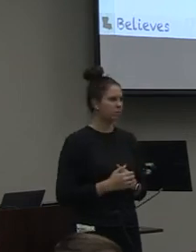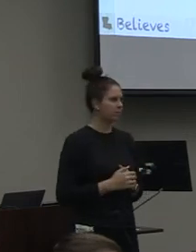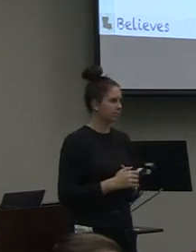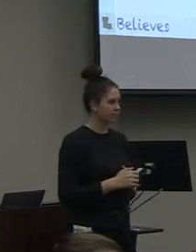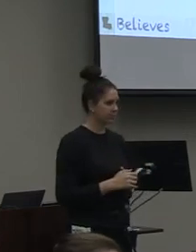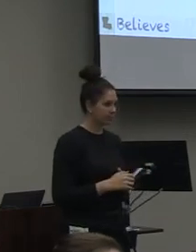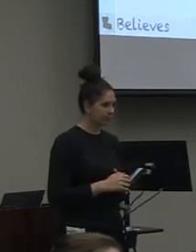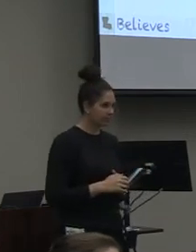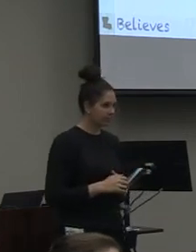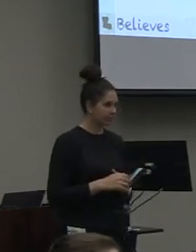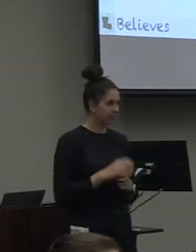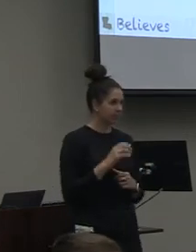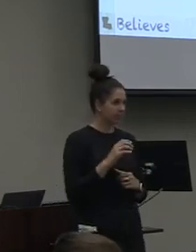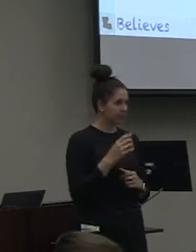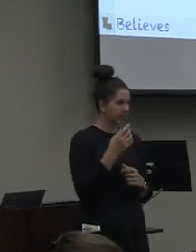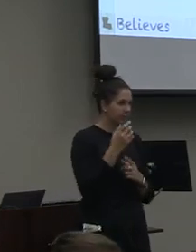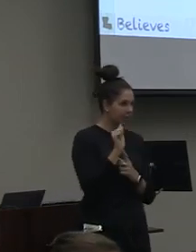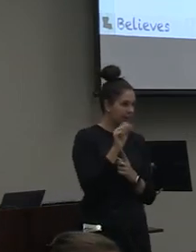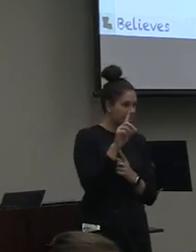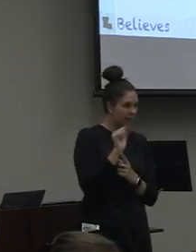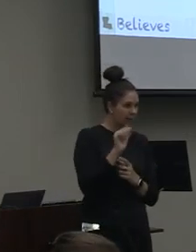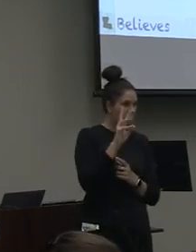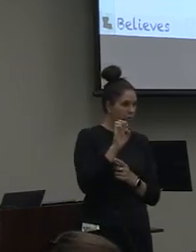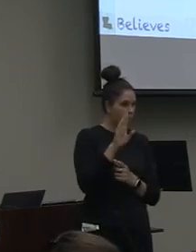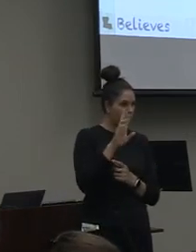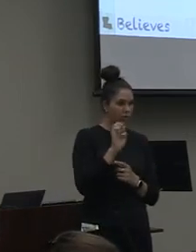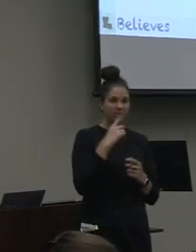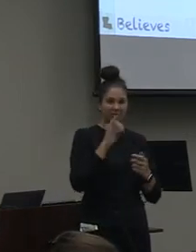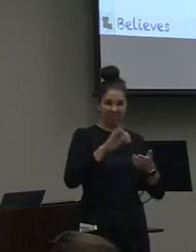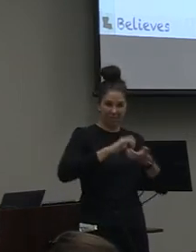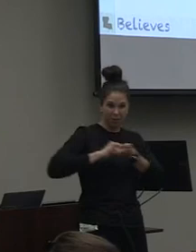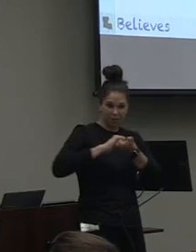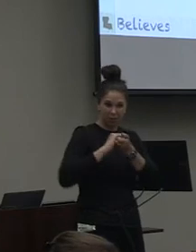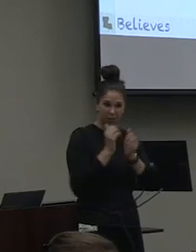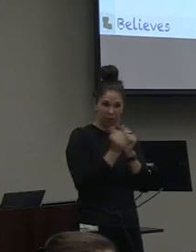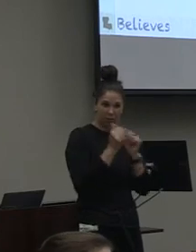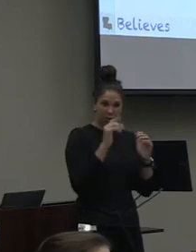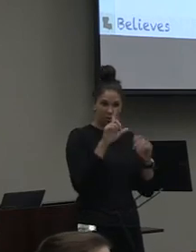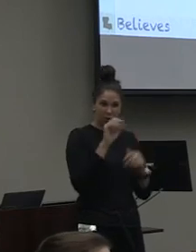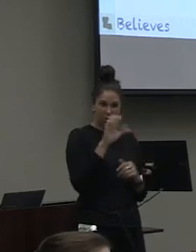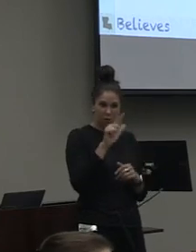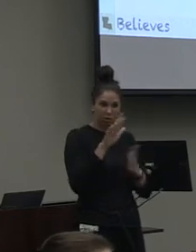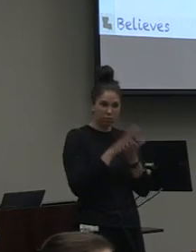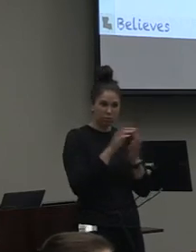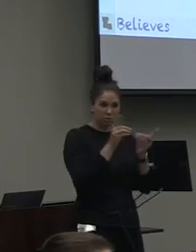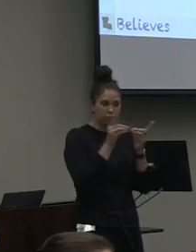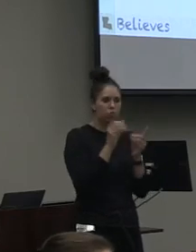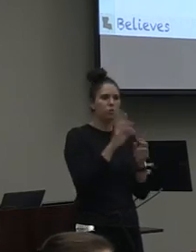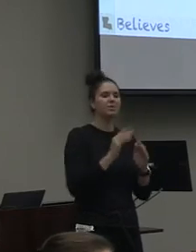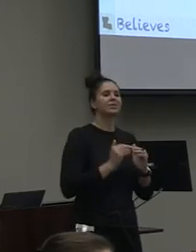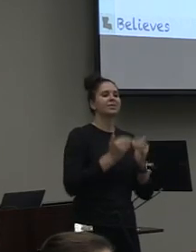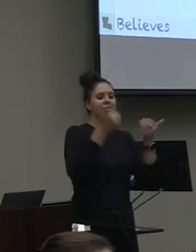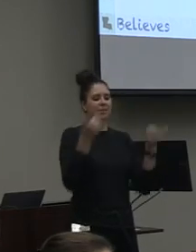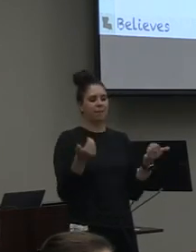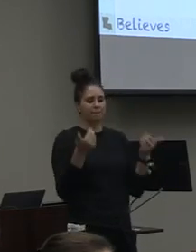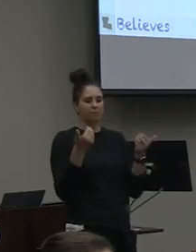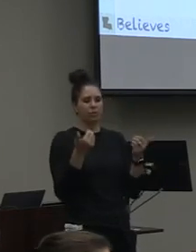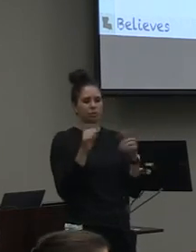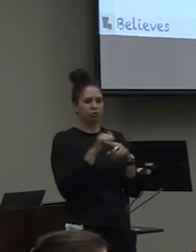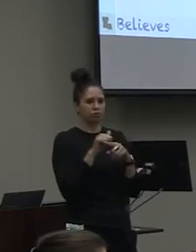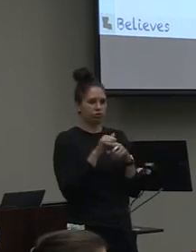And would that be in collaboration with the local school districts, or would that be a separate training for prep